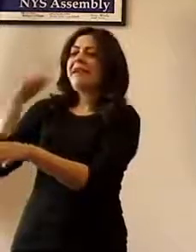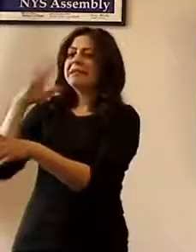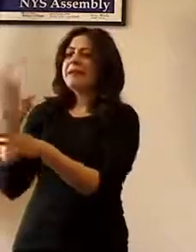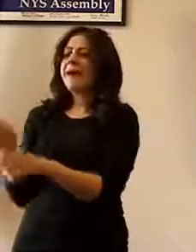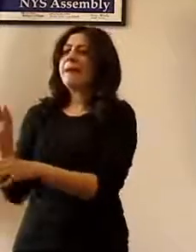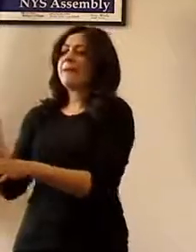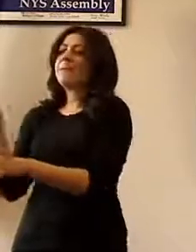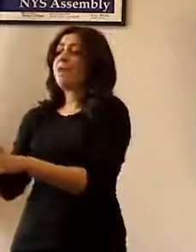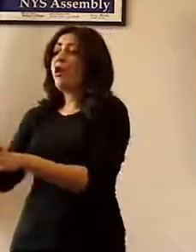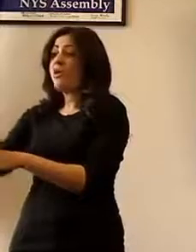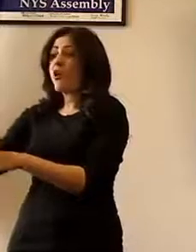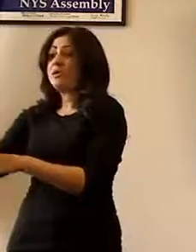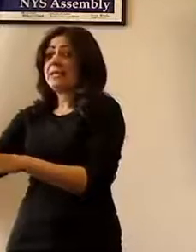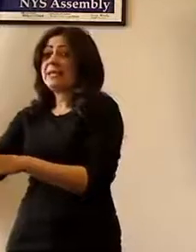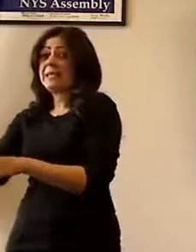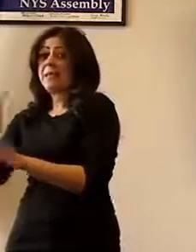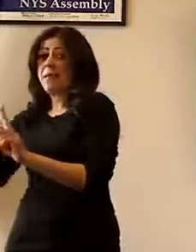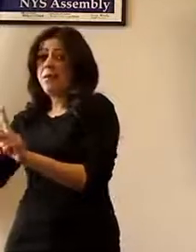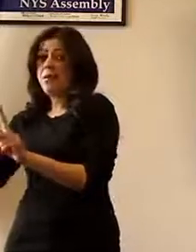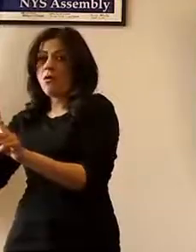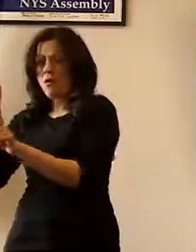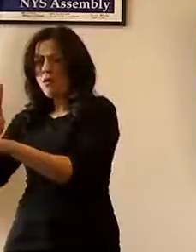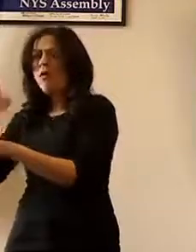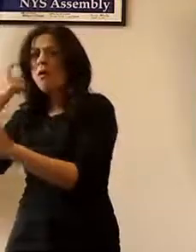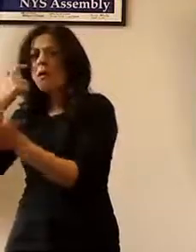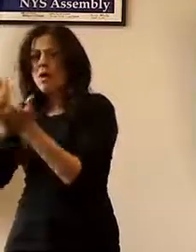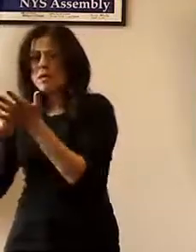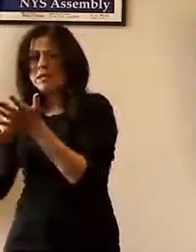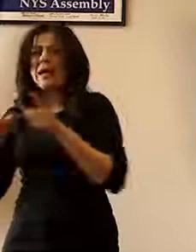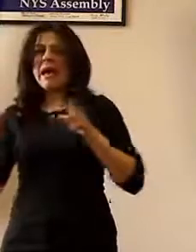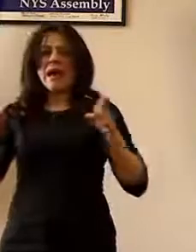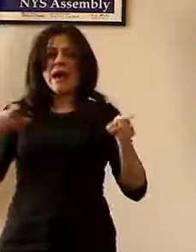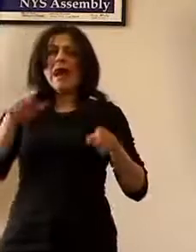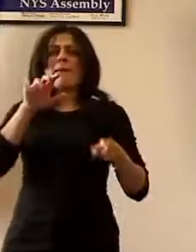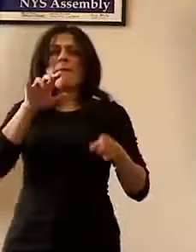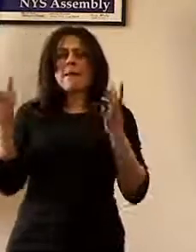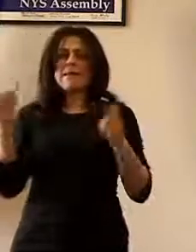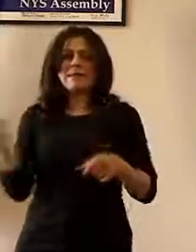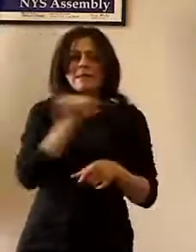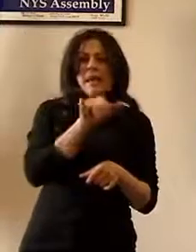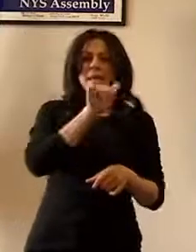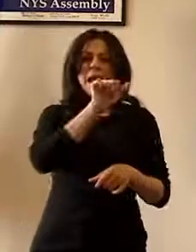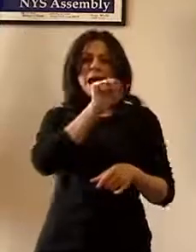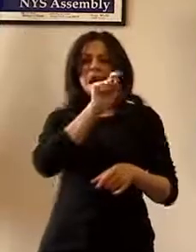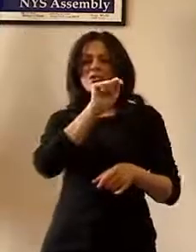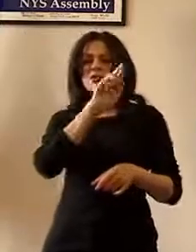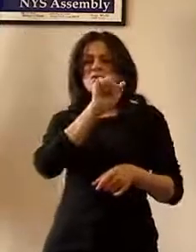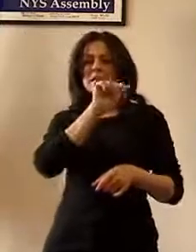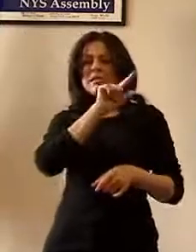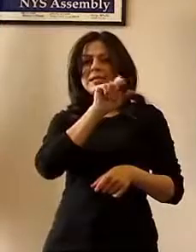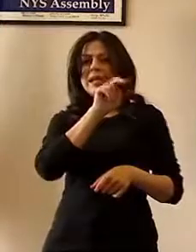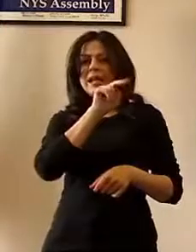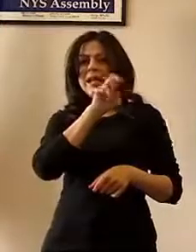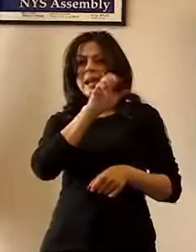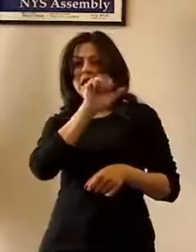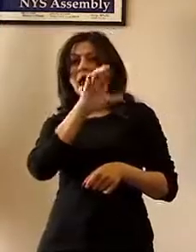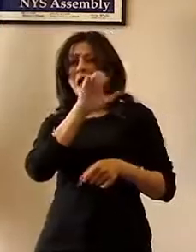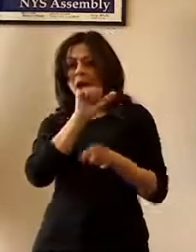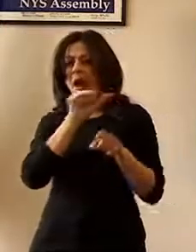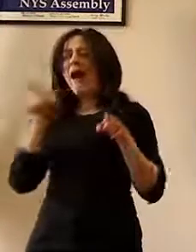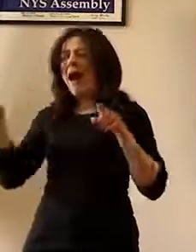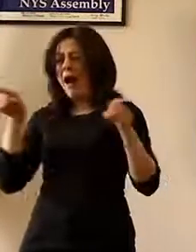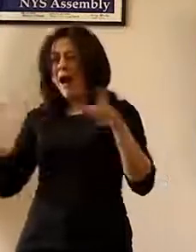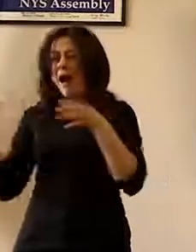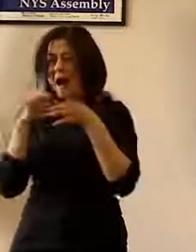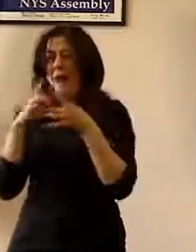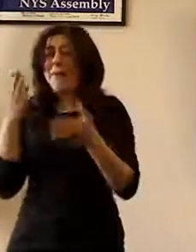related to the thrombotic events associated with the AstraZeneca vaccine, it's reasonable that they did this.